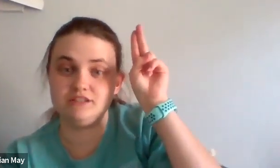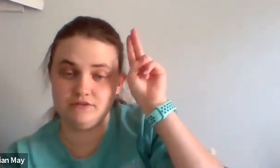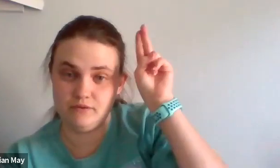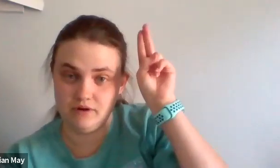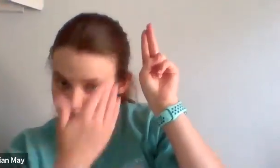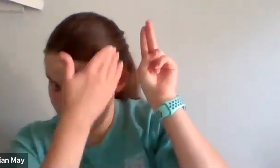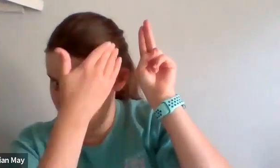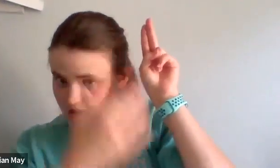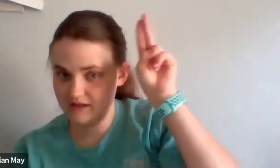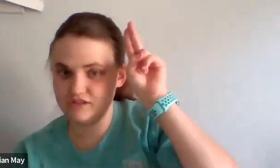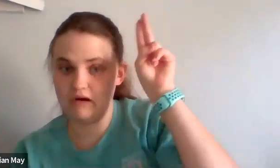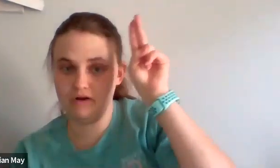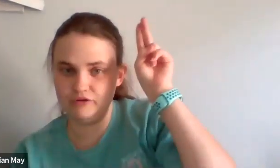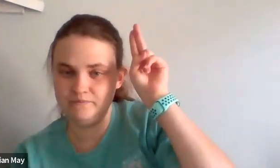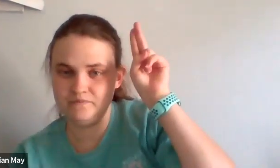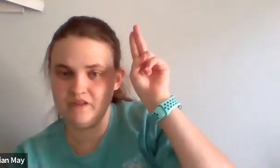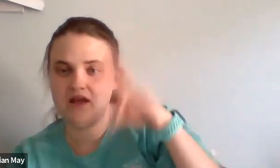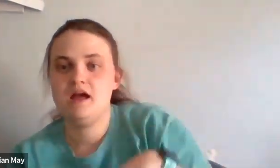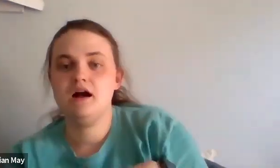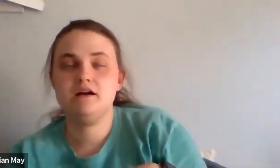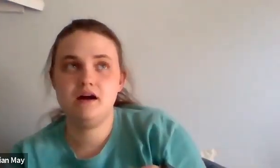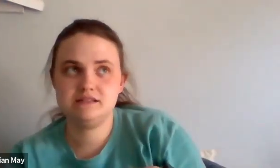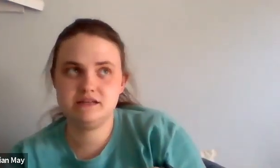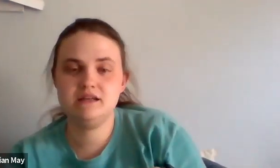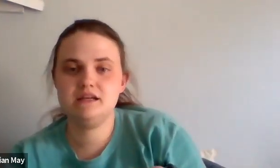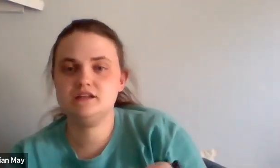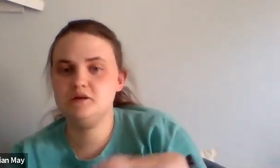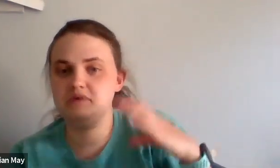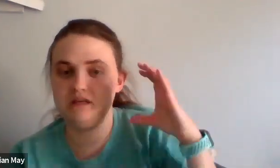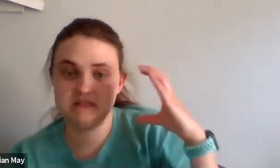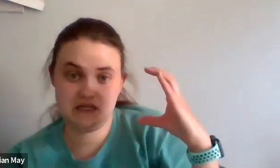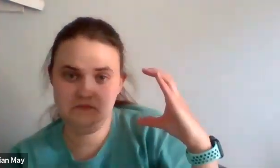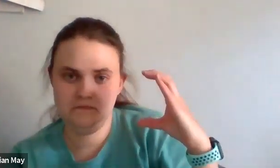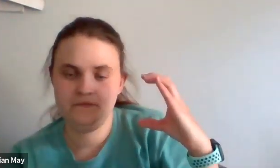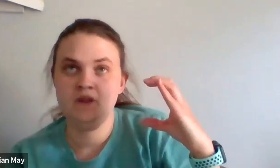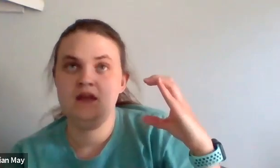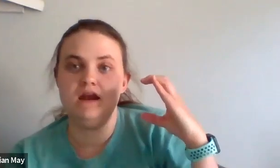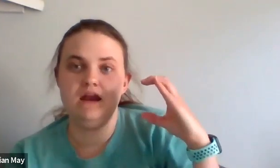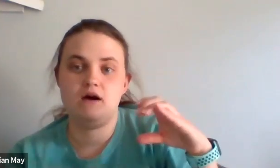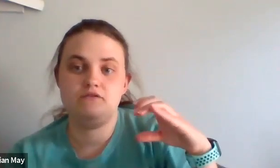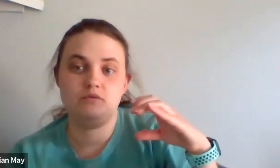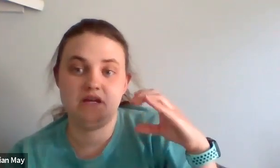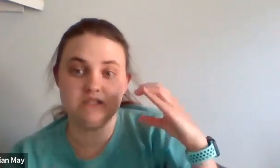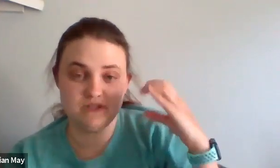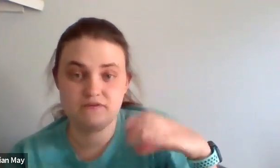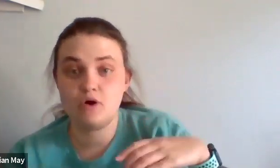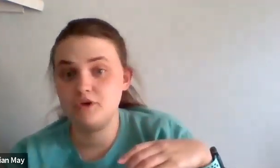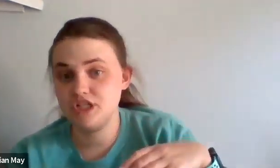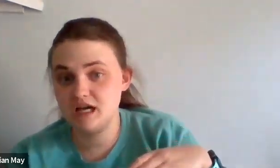to your up high. So uncle. Cousin is going to be a C. Now, if you're being specific on which